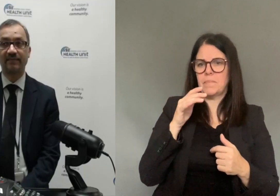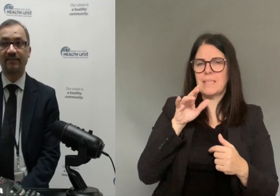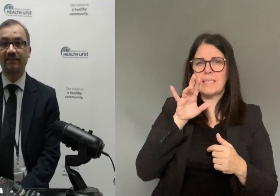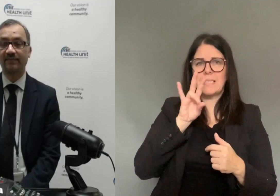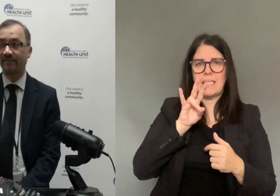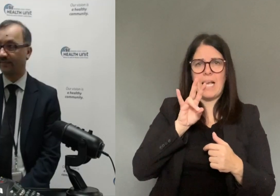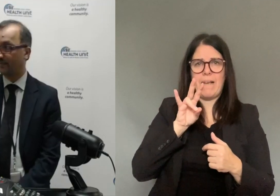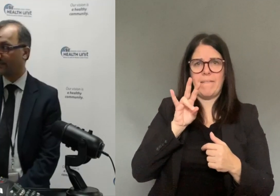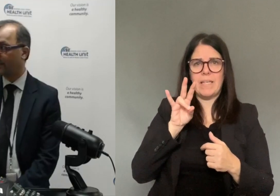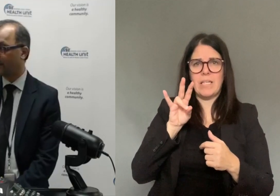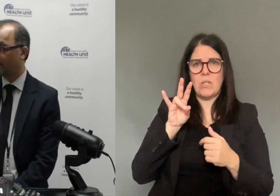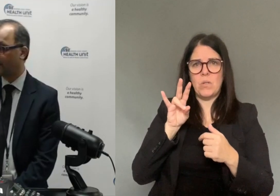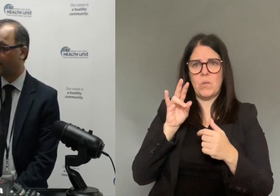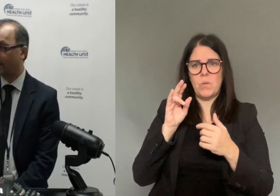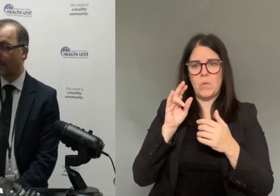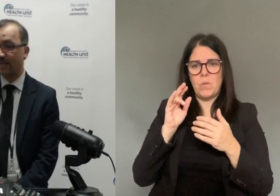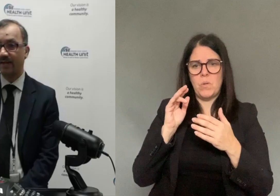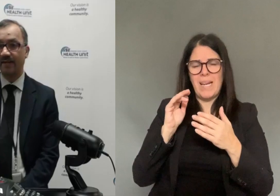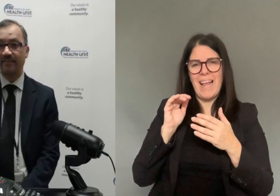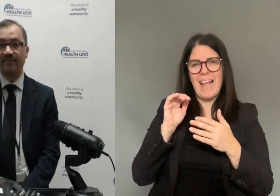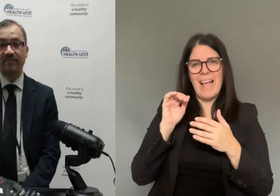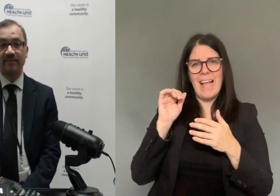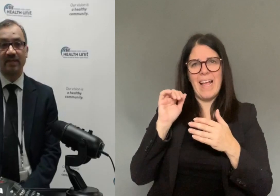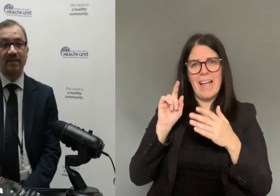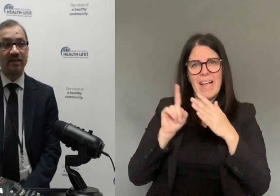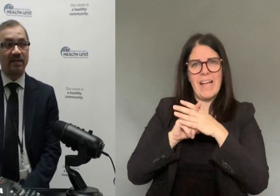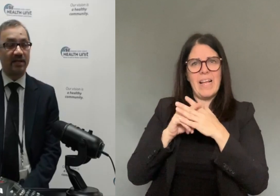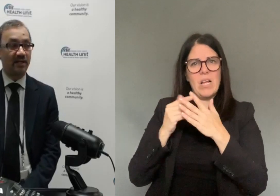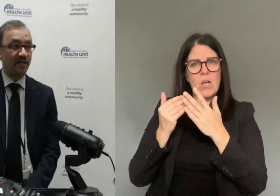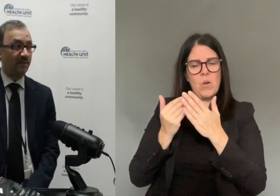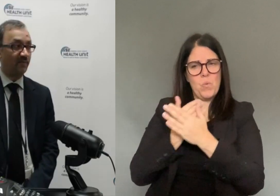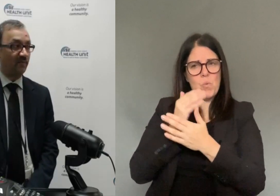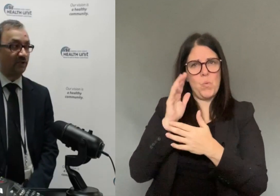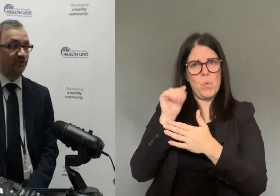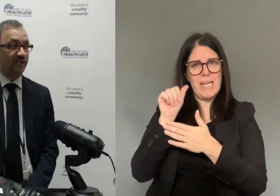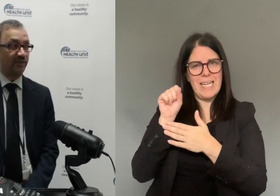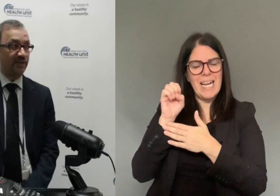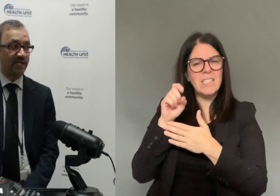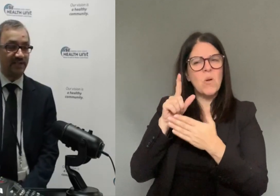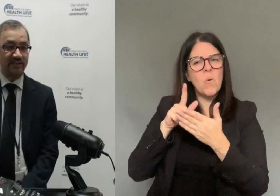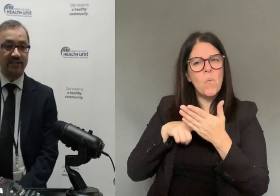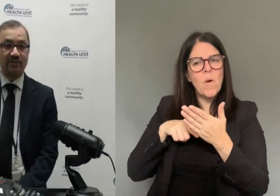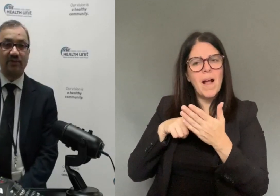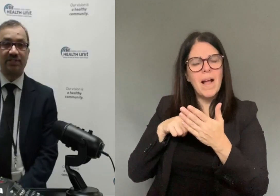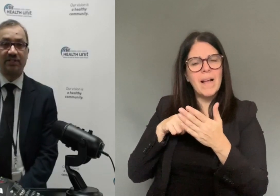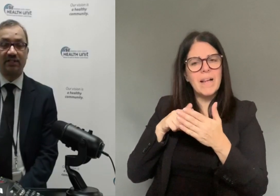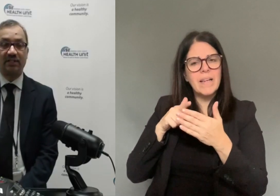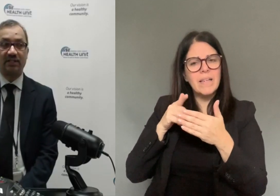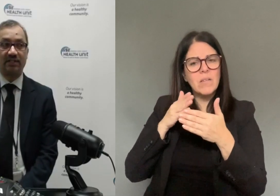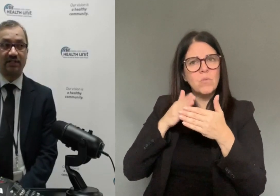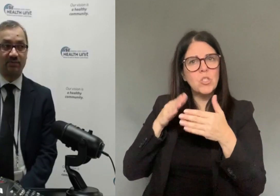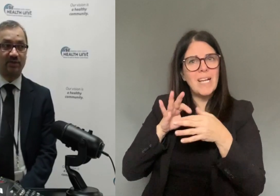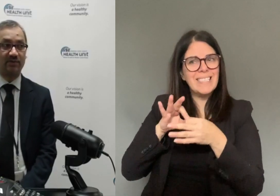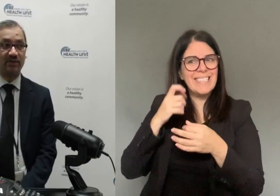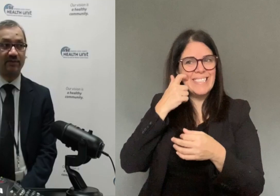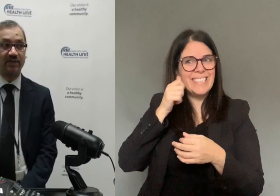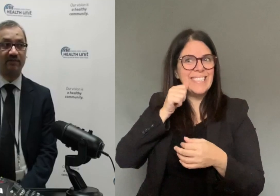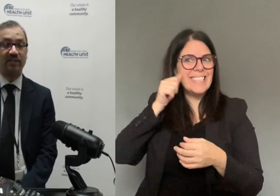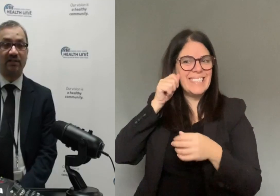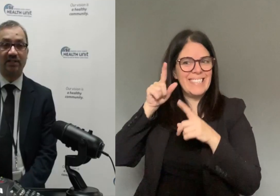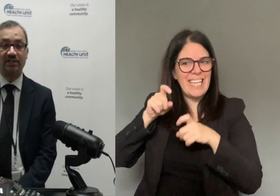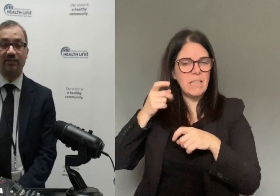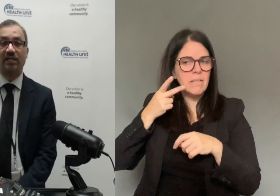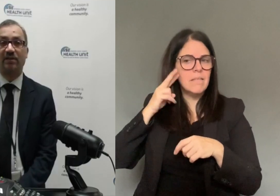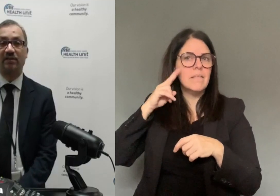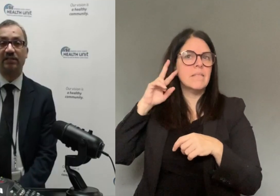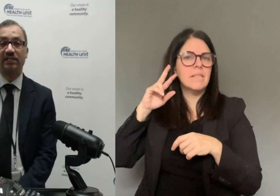of the cases that you received results of yesterday? We'll try to answer that question tomorrow when we